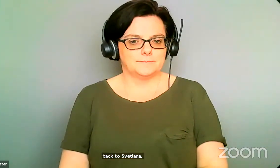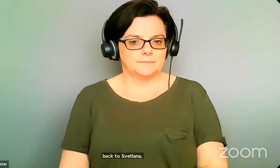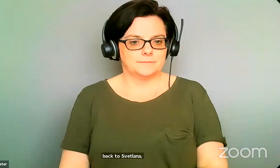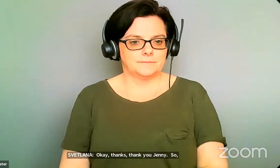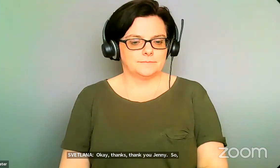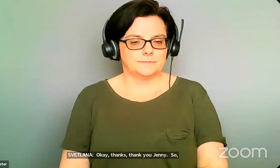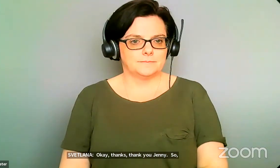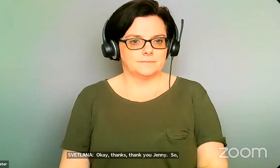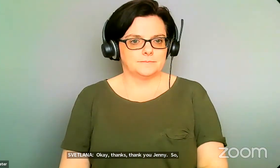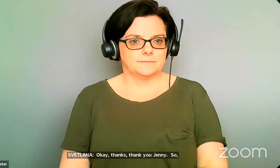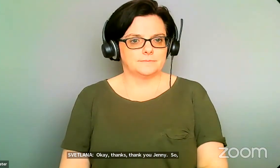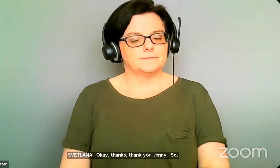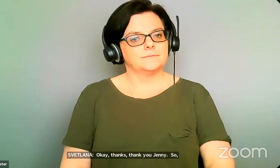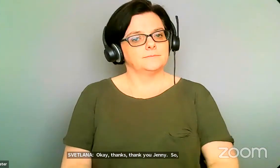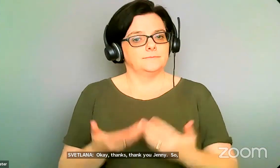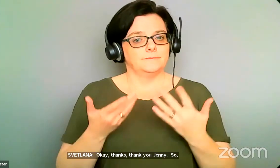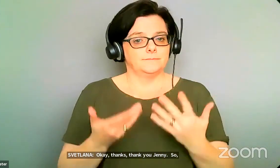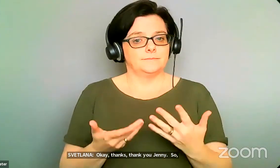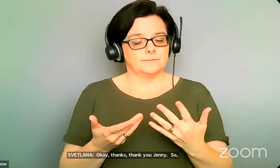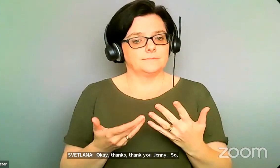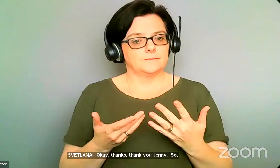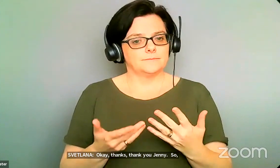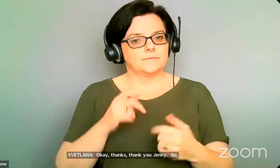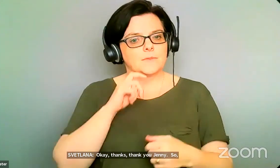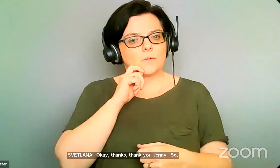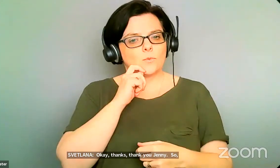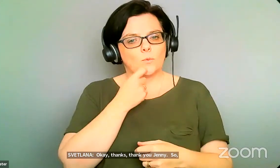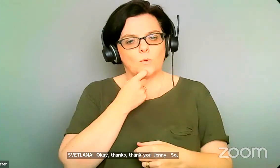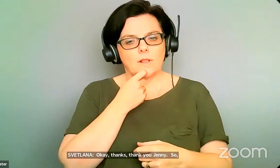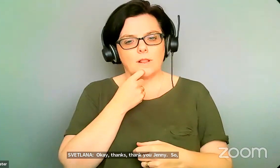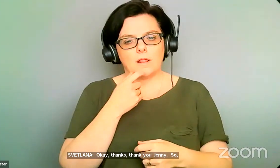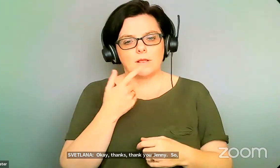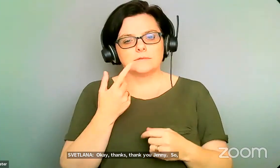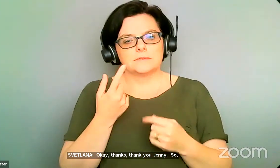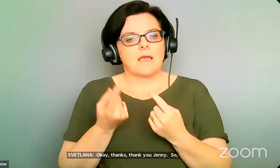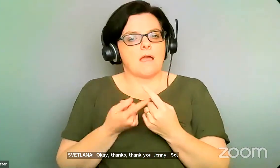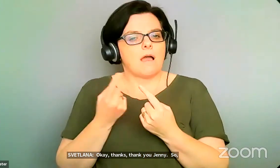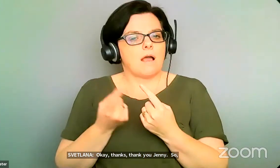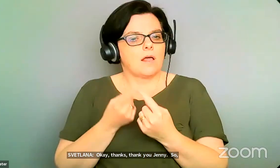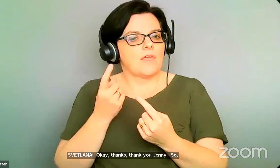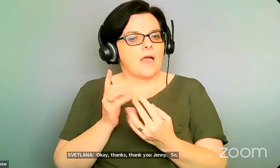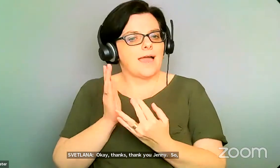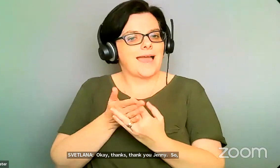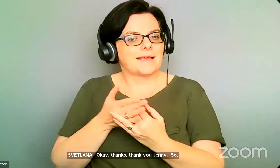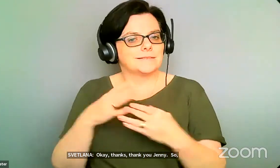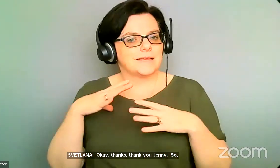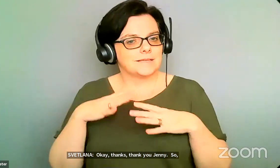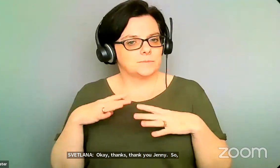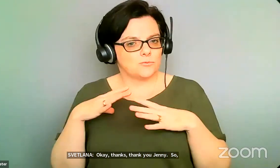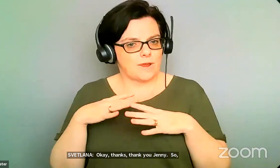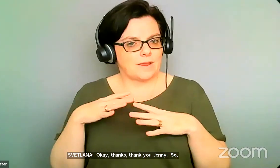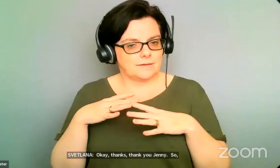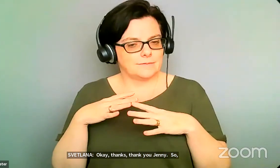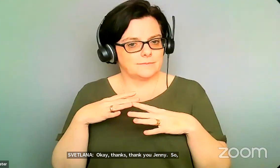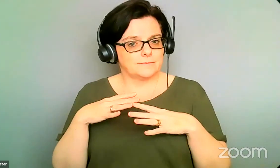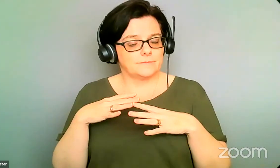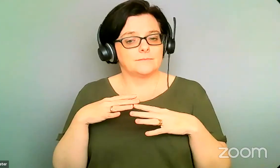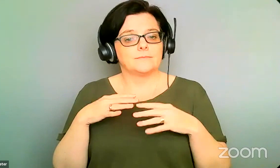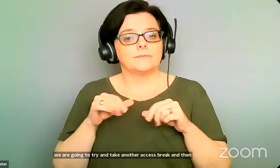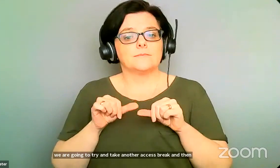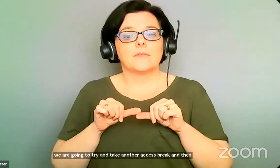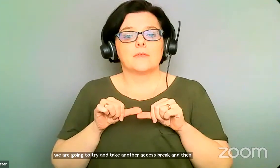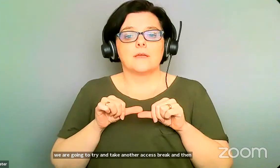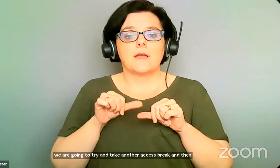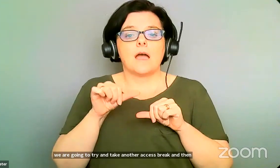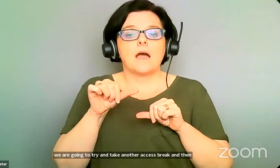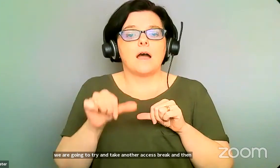We are going to try and take another access break, and then after that, as